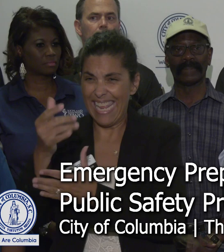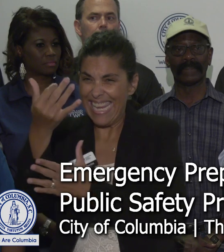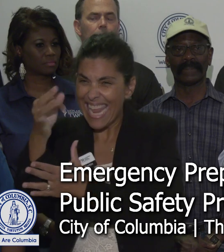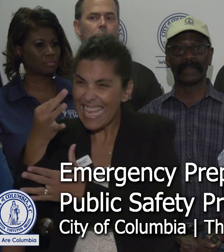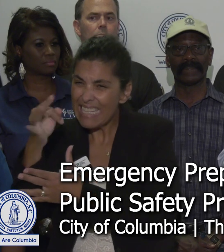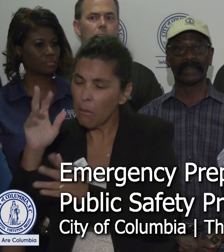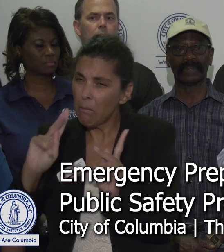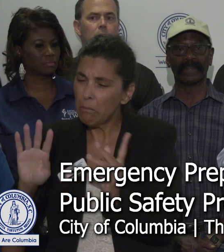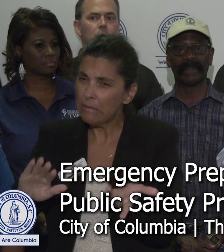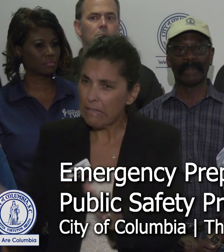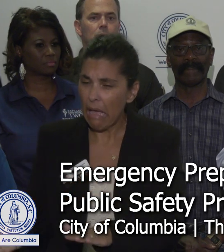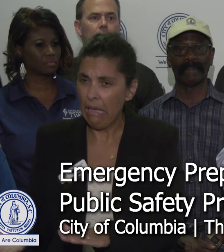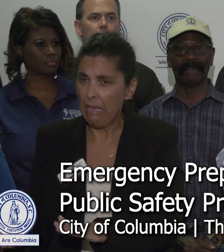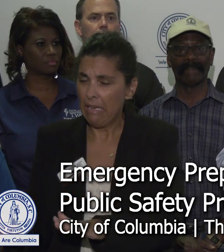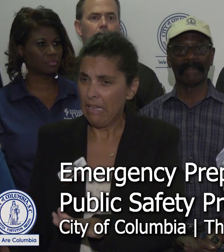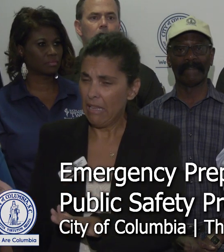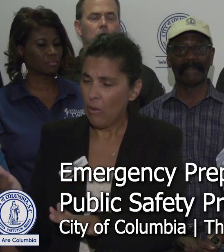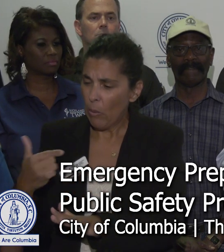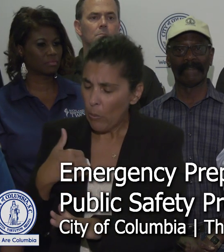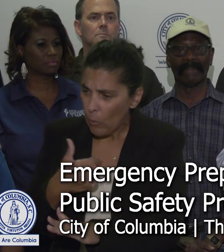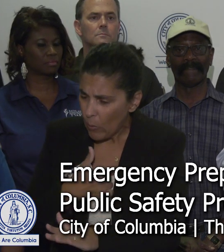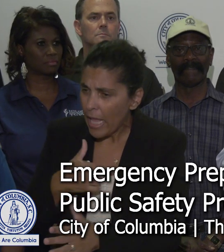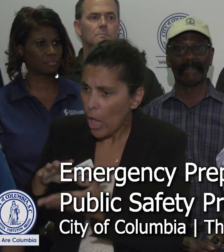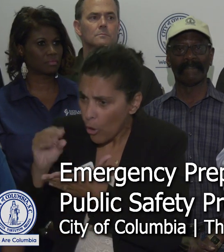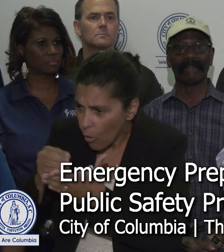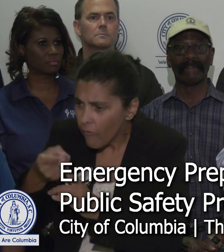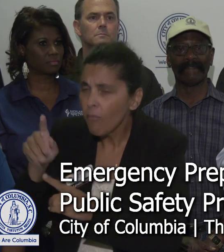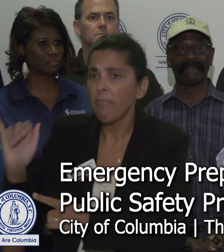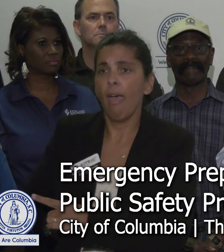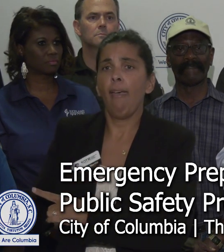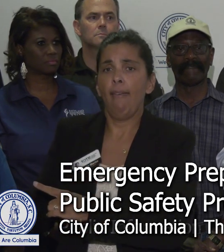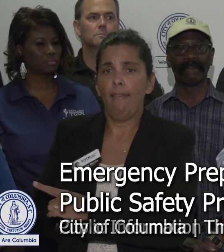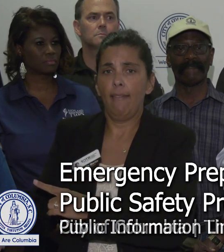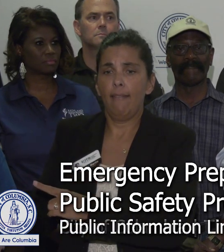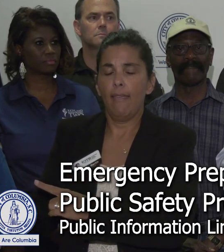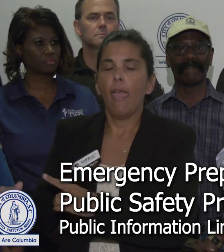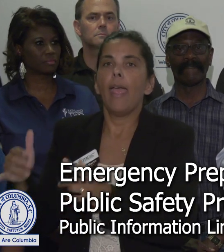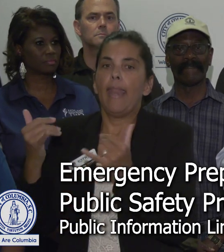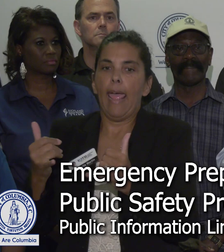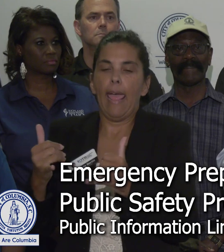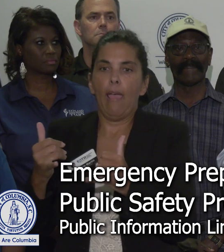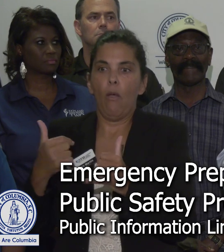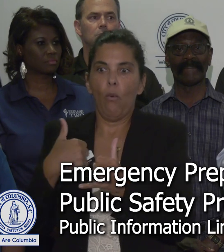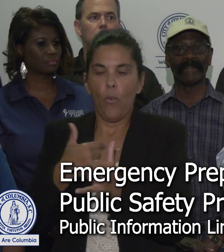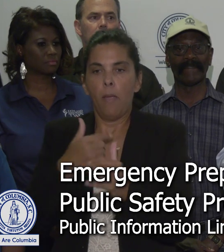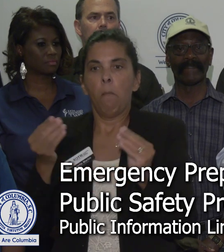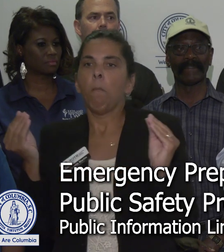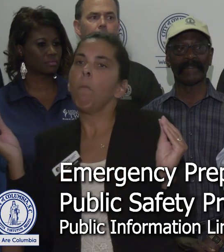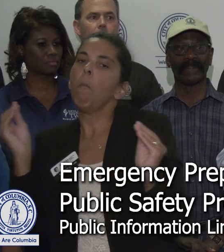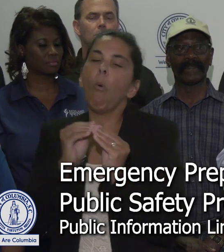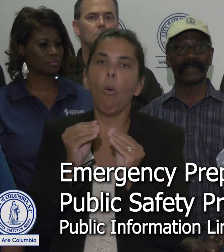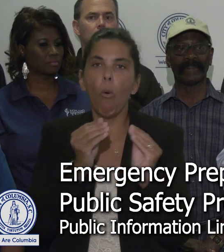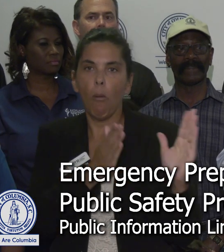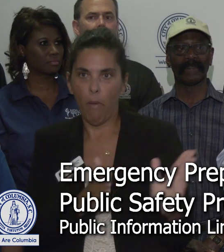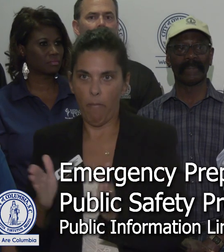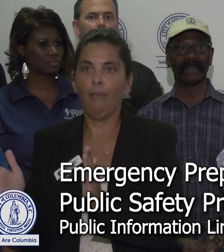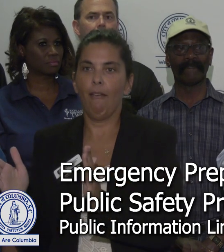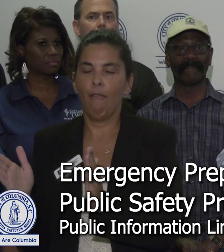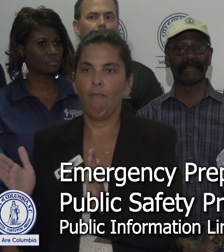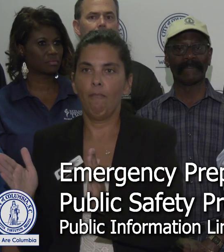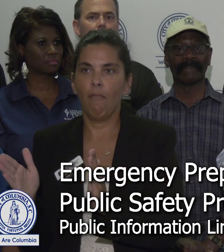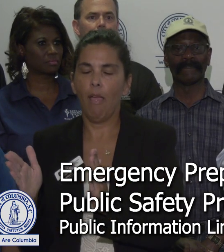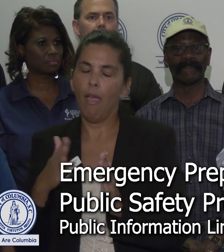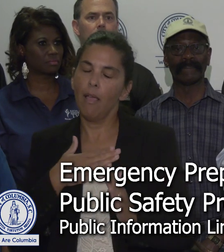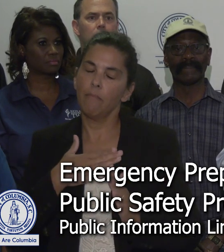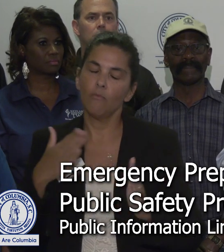don't learn from, then we'd all be derelict in our duties. We learned so much more about being prepared, and I am so encouraged by the work